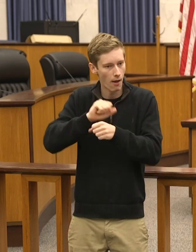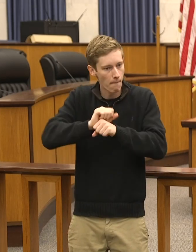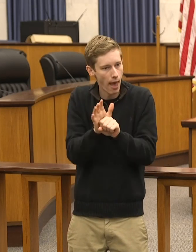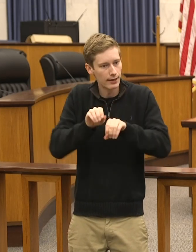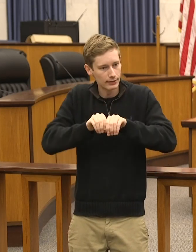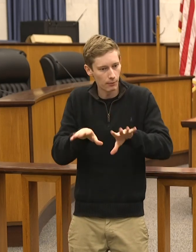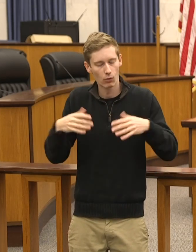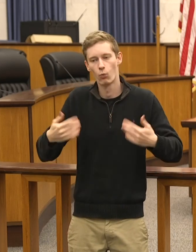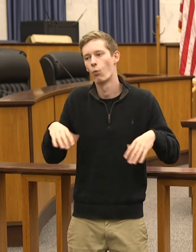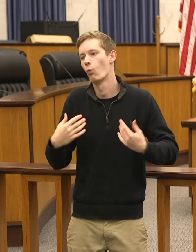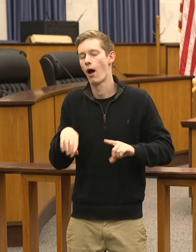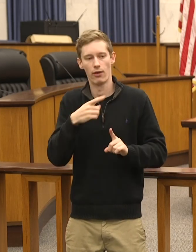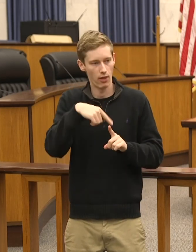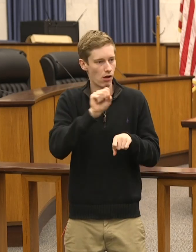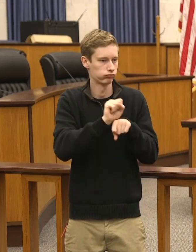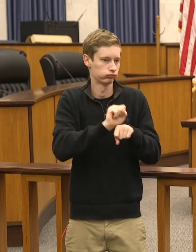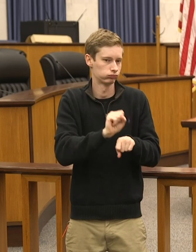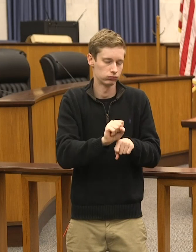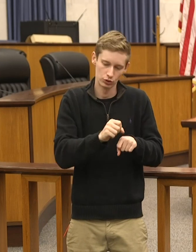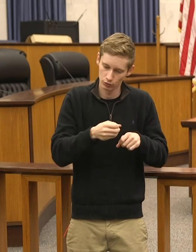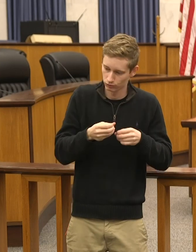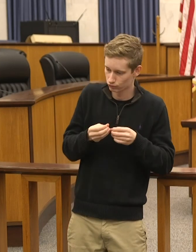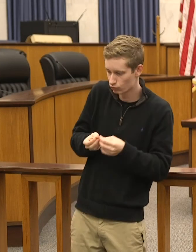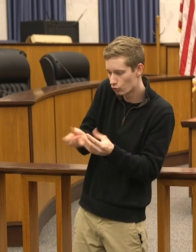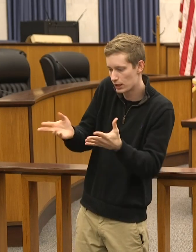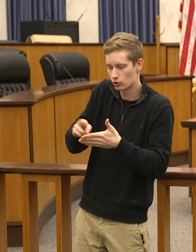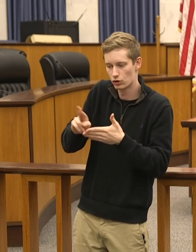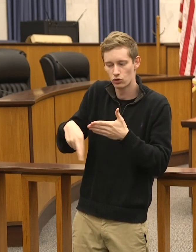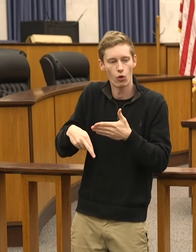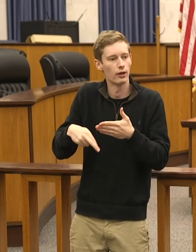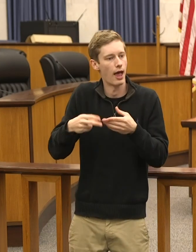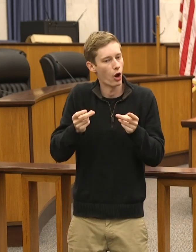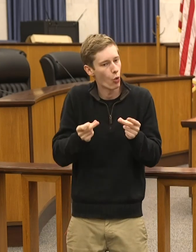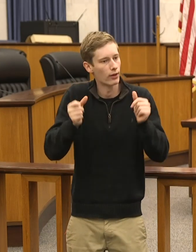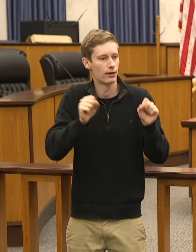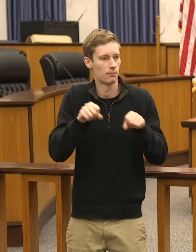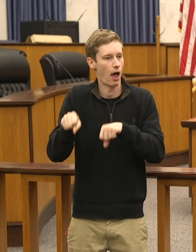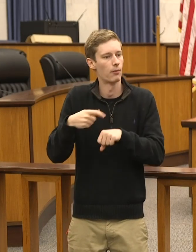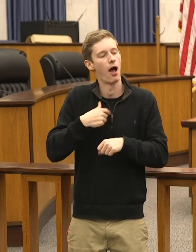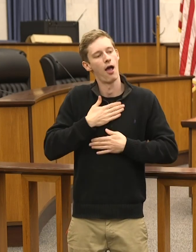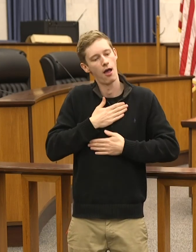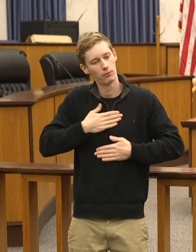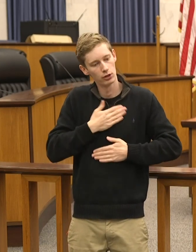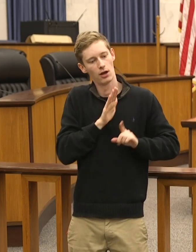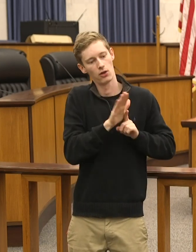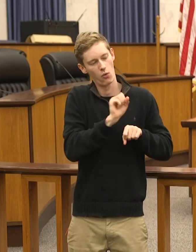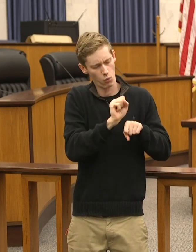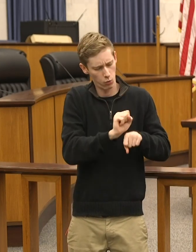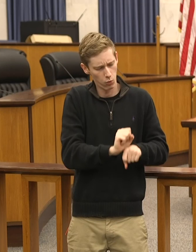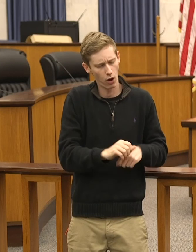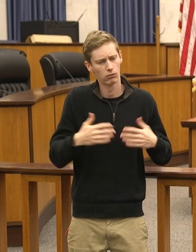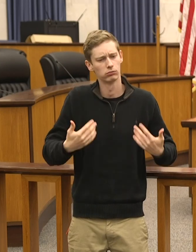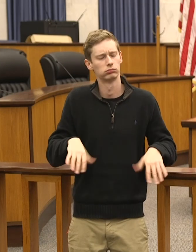results to the public as quickly as possible. And I appreciate the work of many of the staff over there that have been working